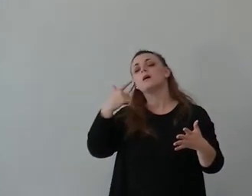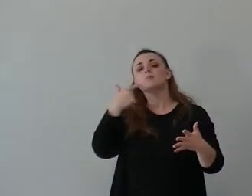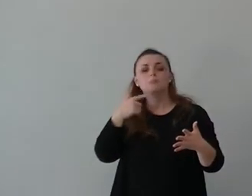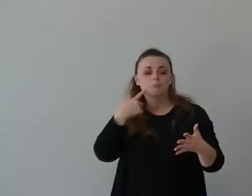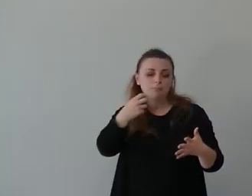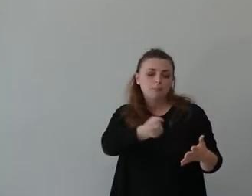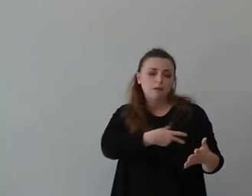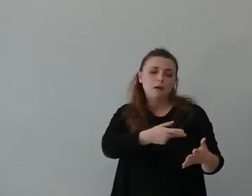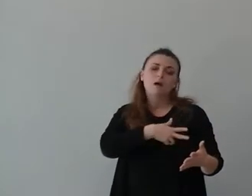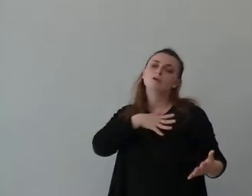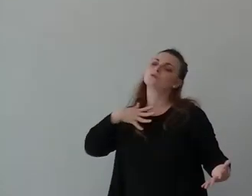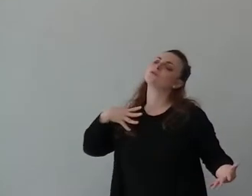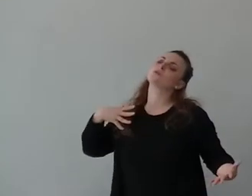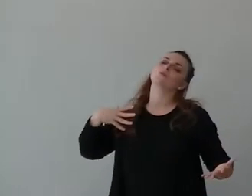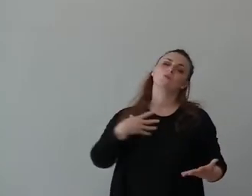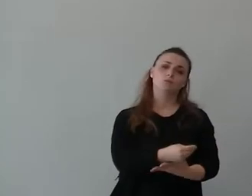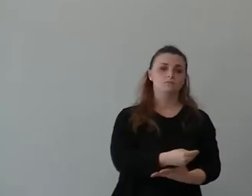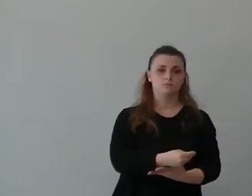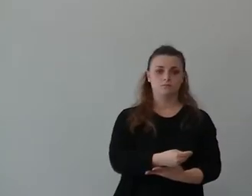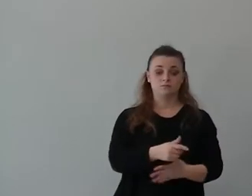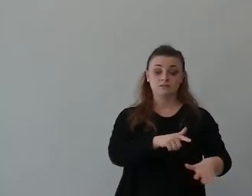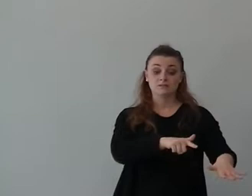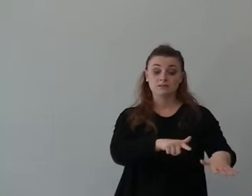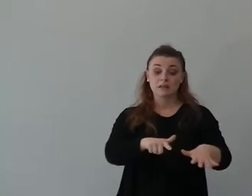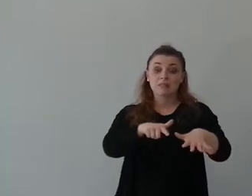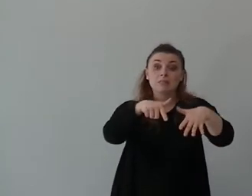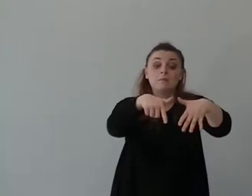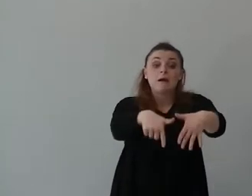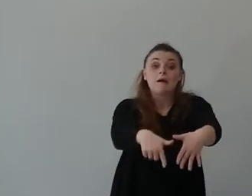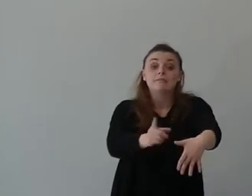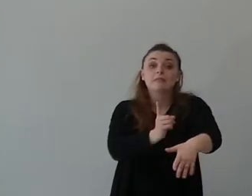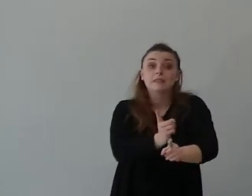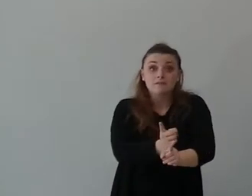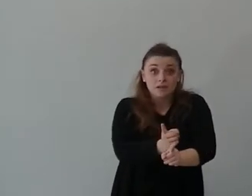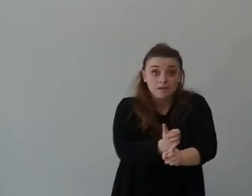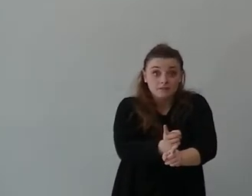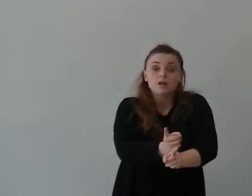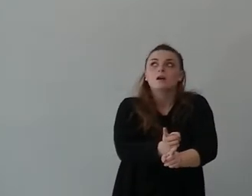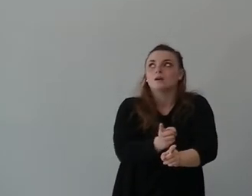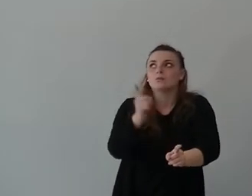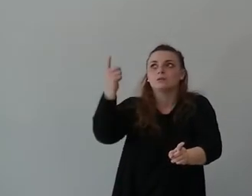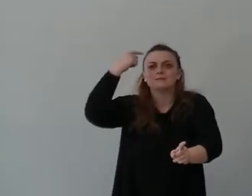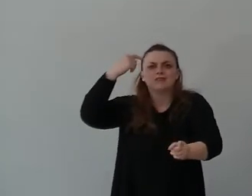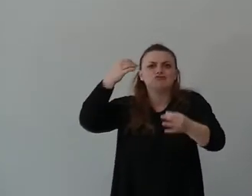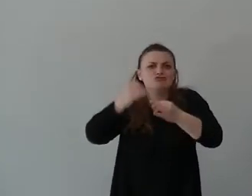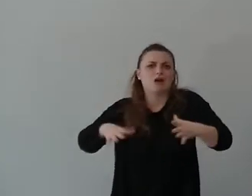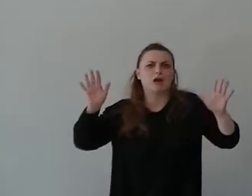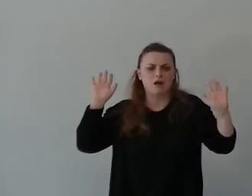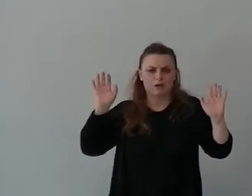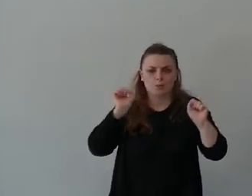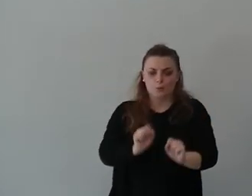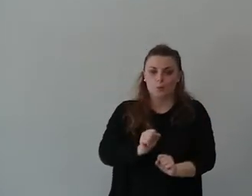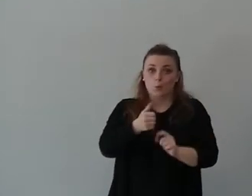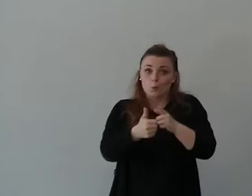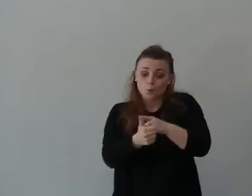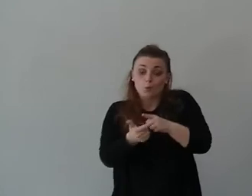too. Sa anche quello che faremo questa settimana. Which may be more than one. E forse sarà anche più di uno. He knows we all are going to